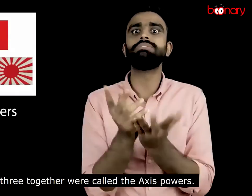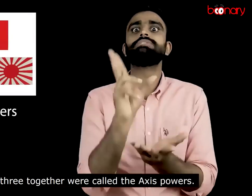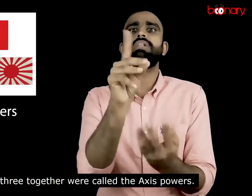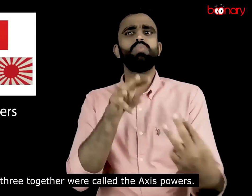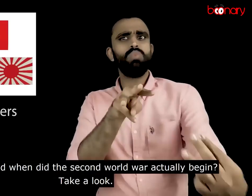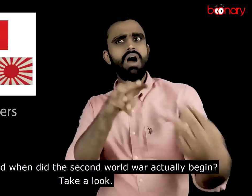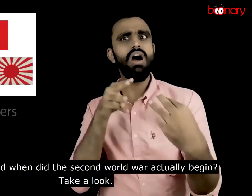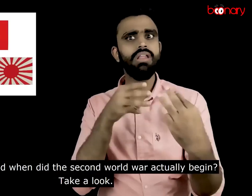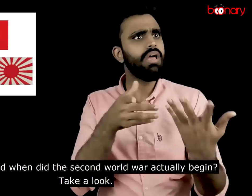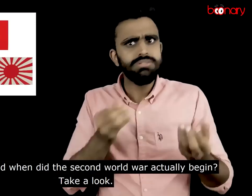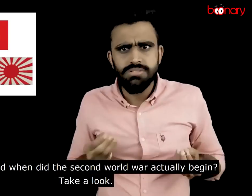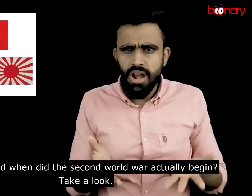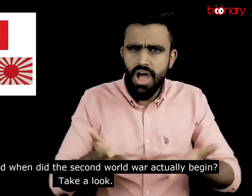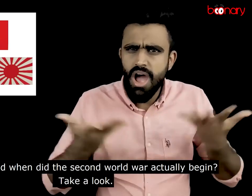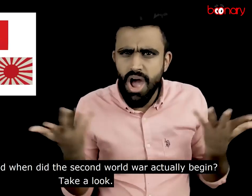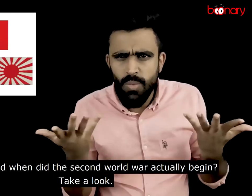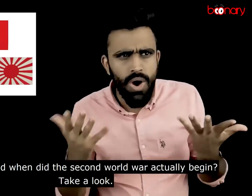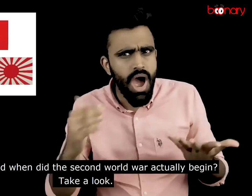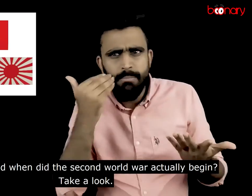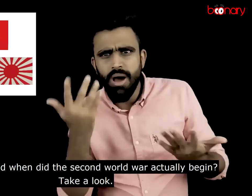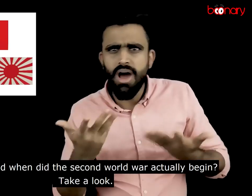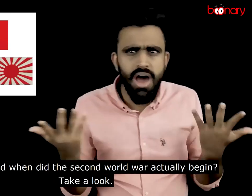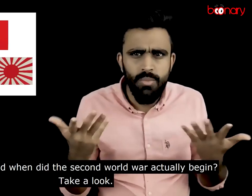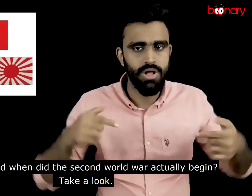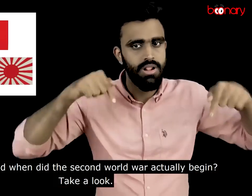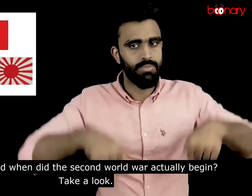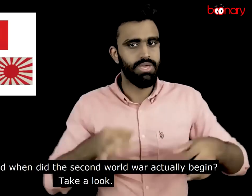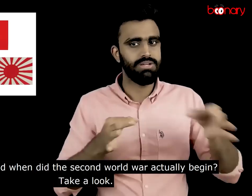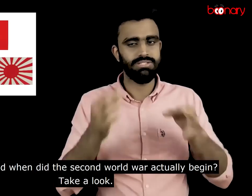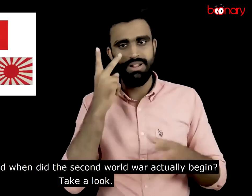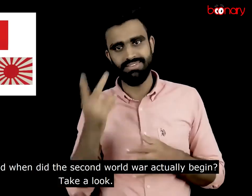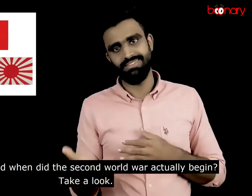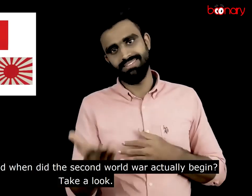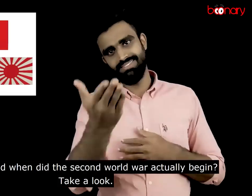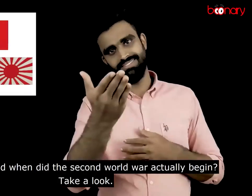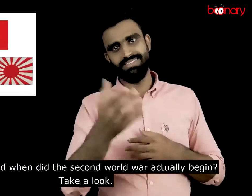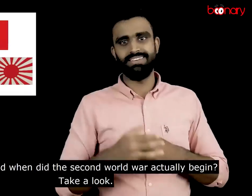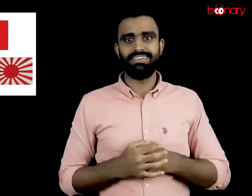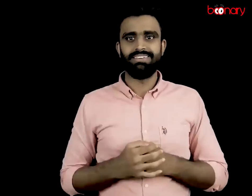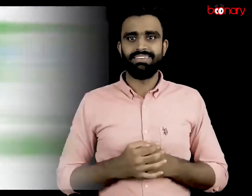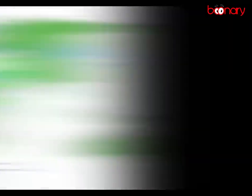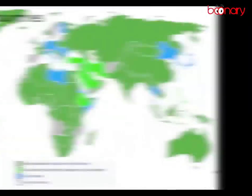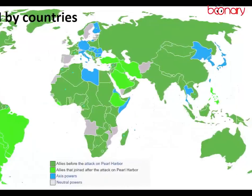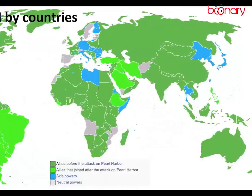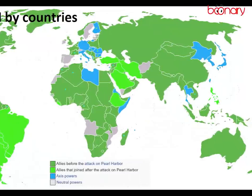powers. So, how and when did the Second World War actually begin? Take a look.